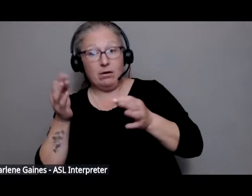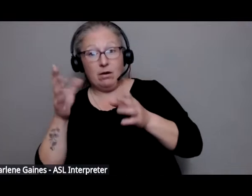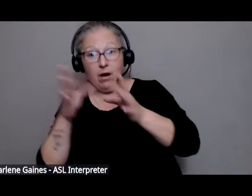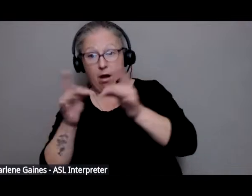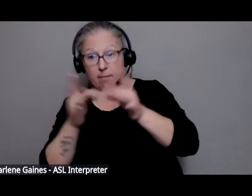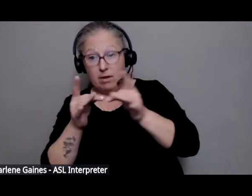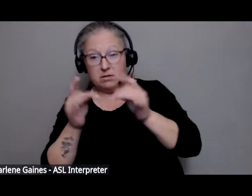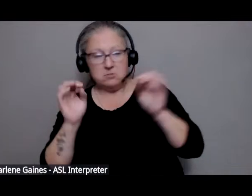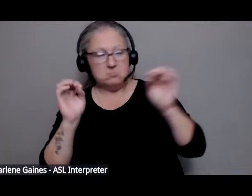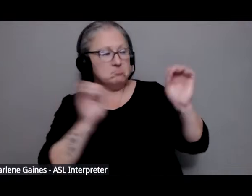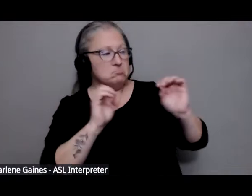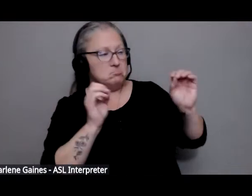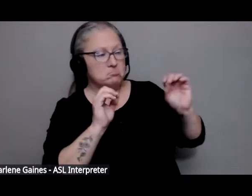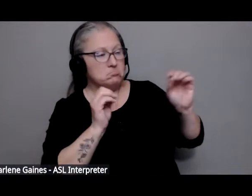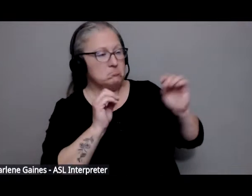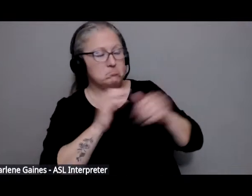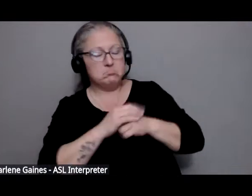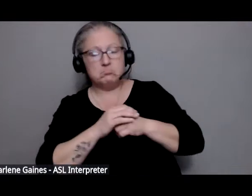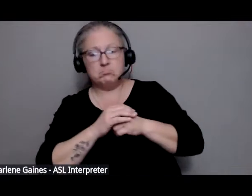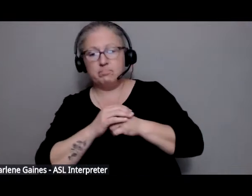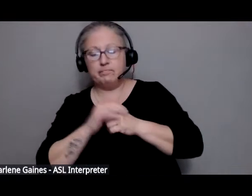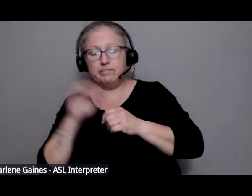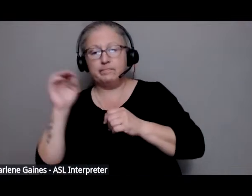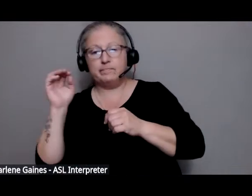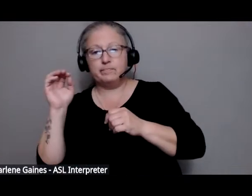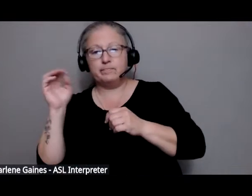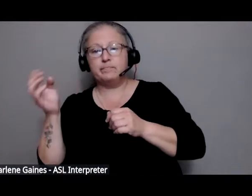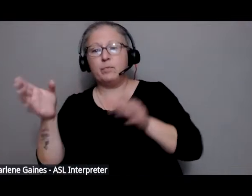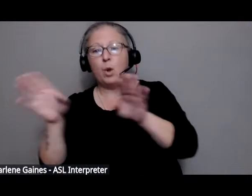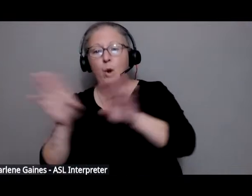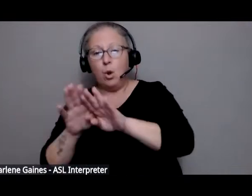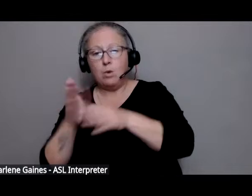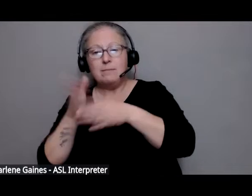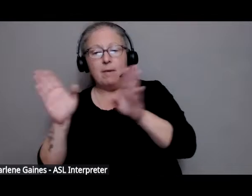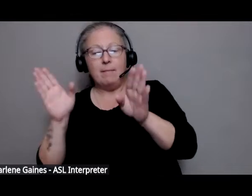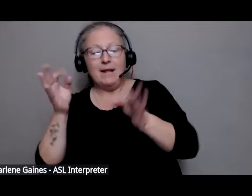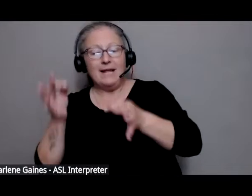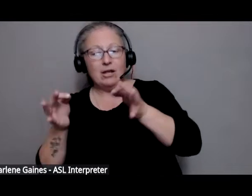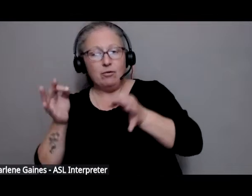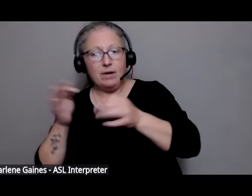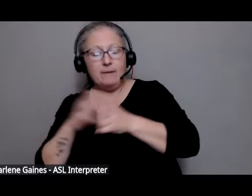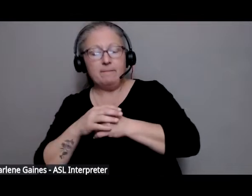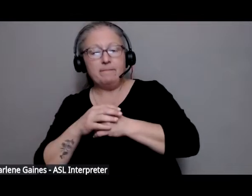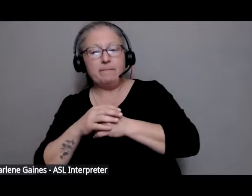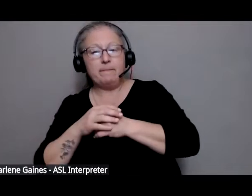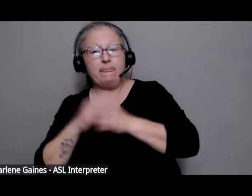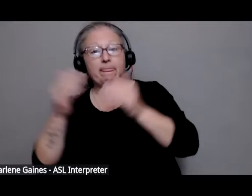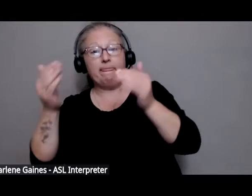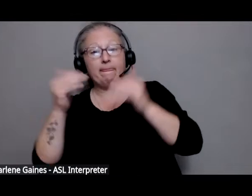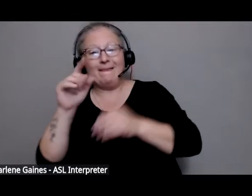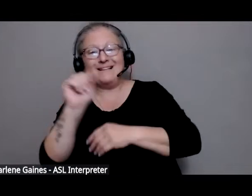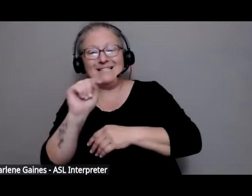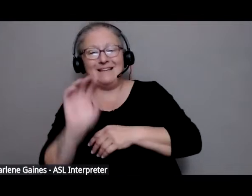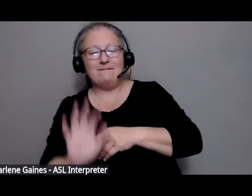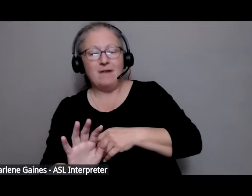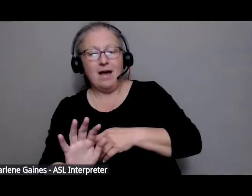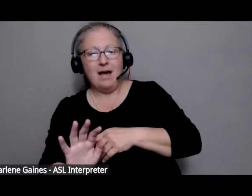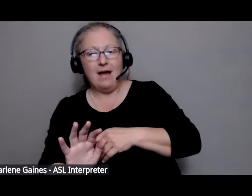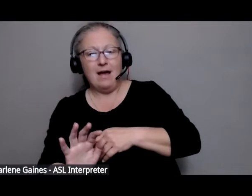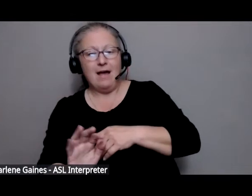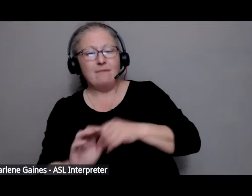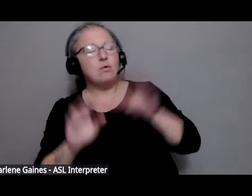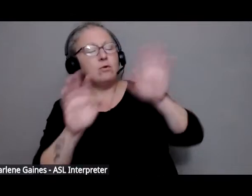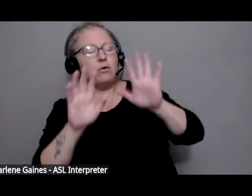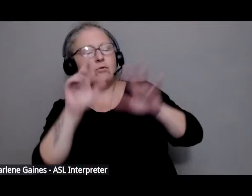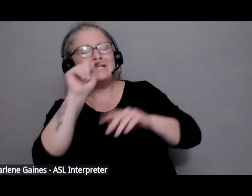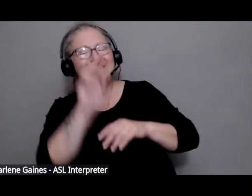none. Okay. I'll close the public hearing and we'll move on to T5. No, T6,